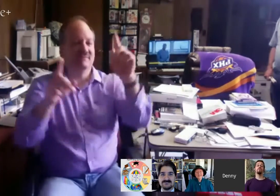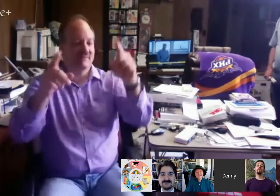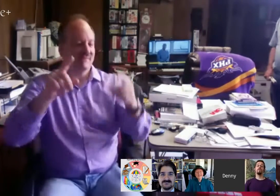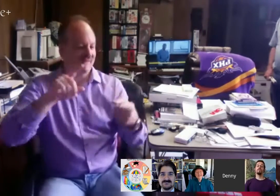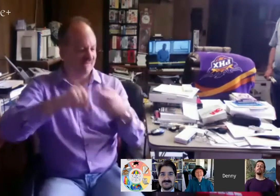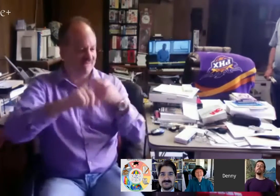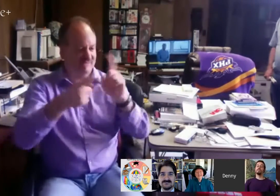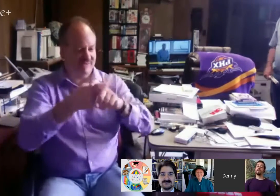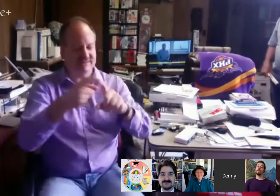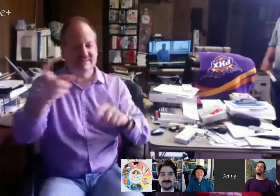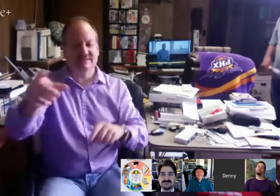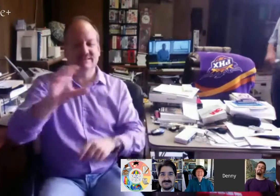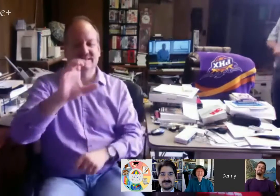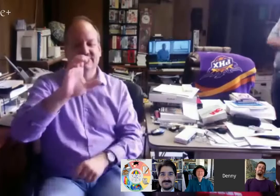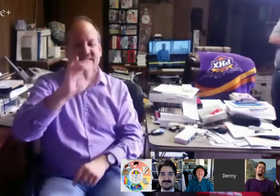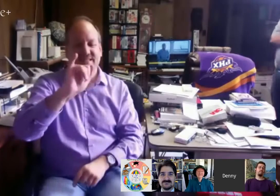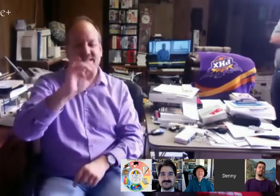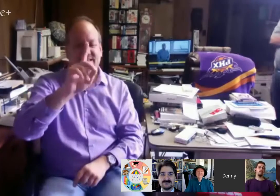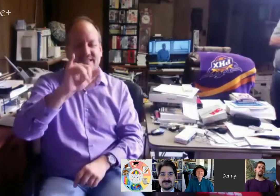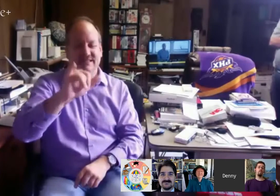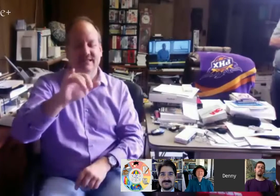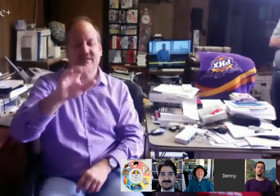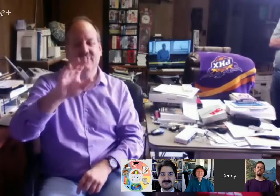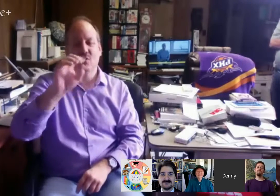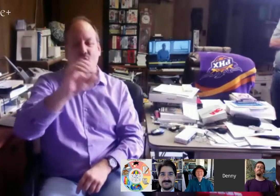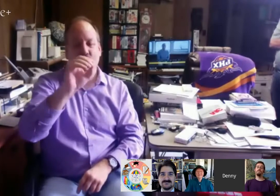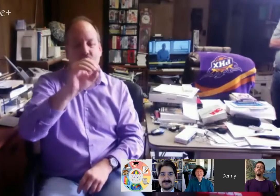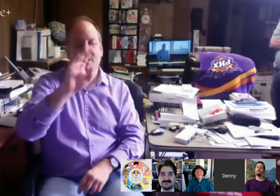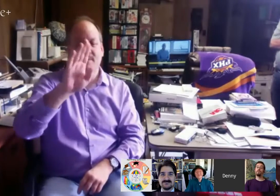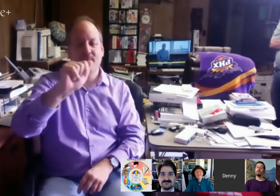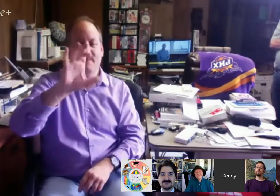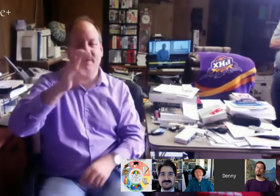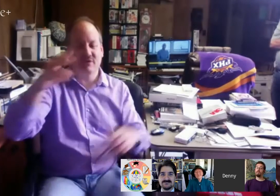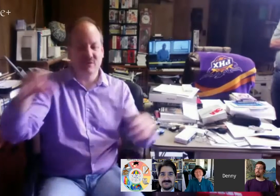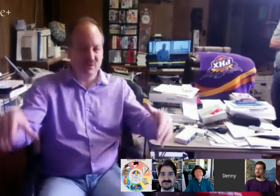Well, I just wanted to say, when I